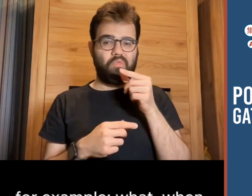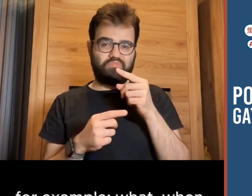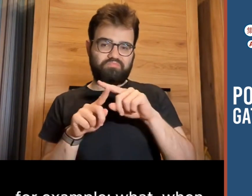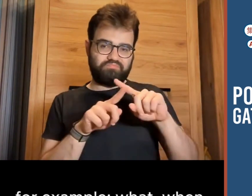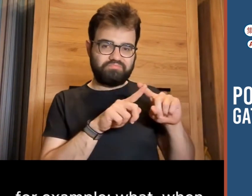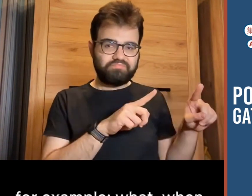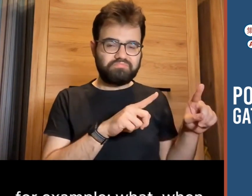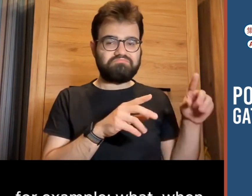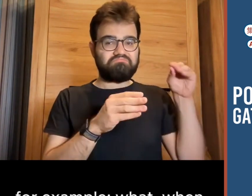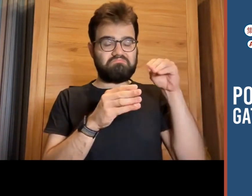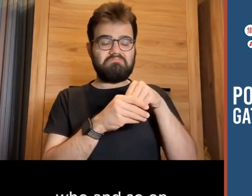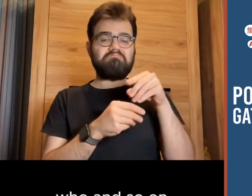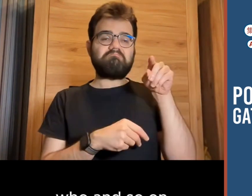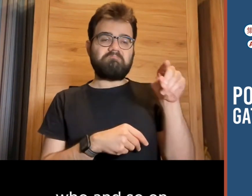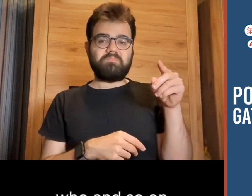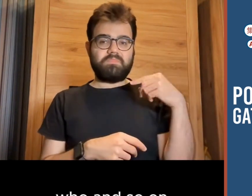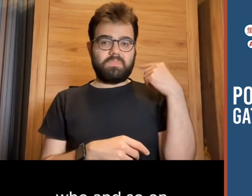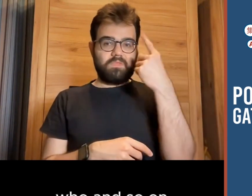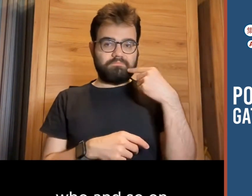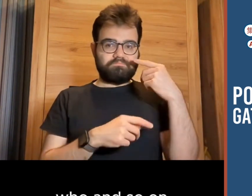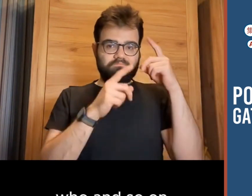example, what, when, who, and so on,